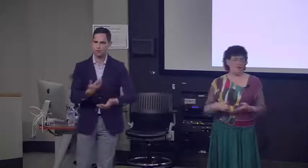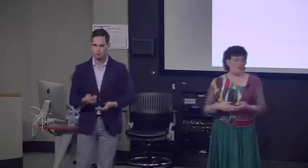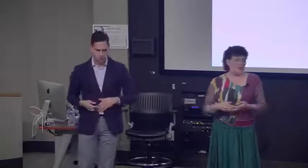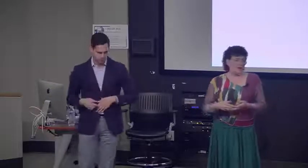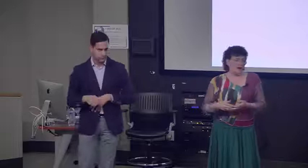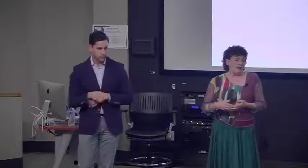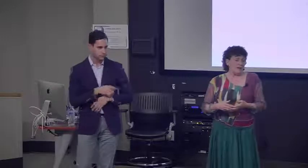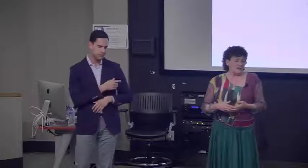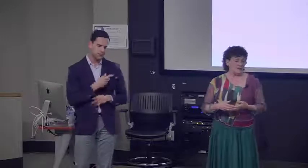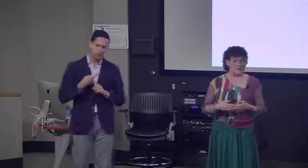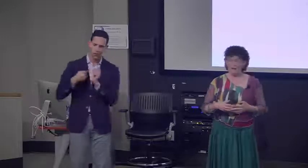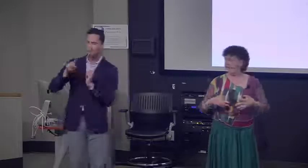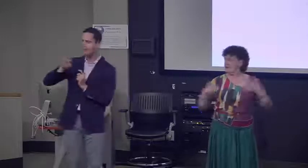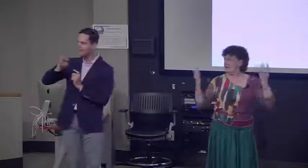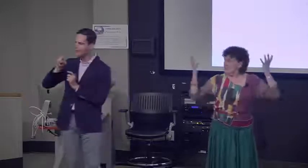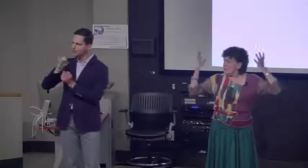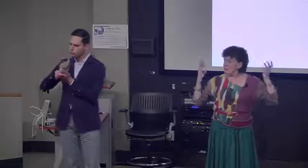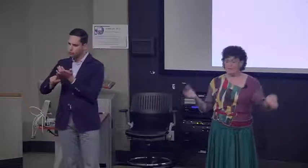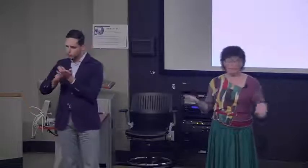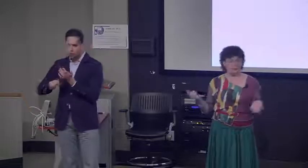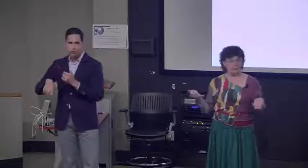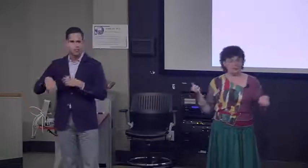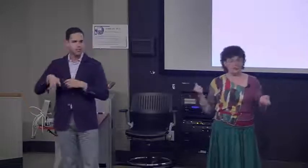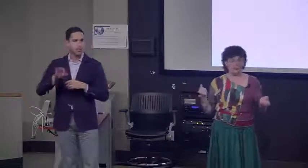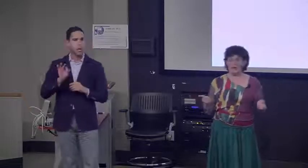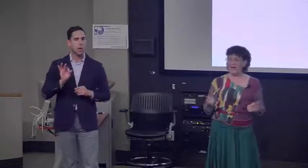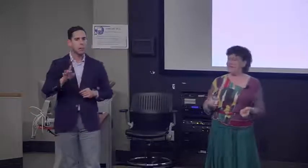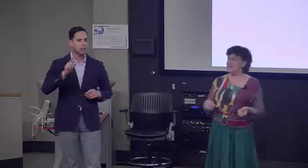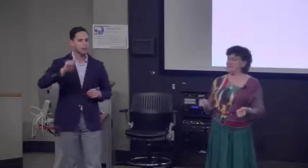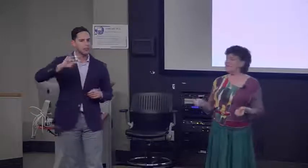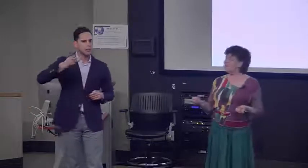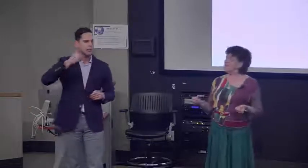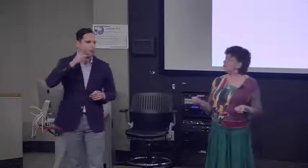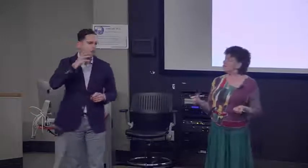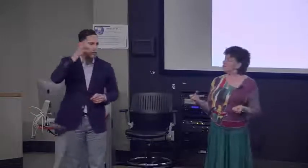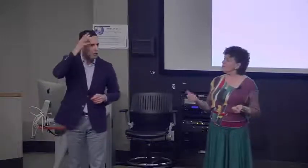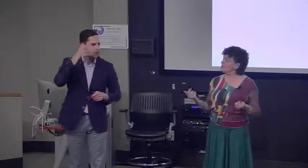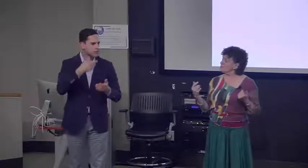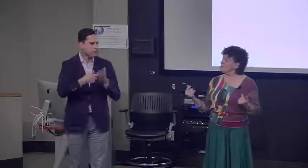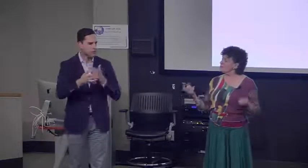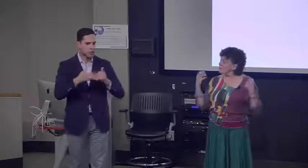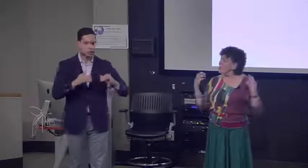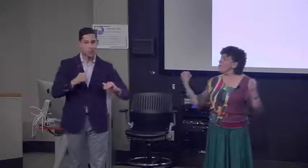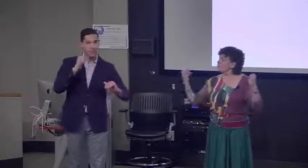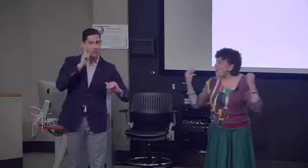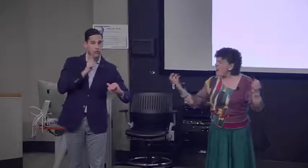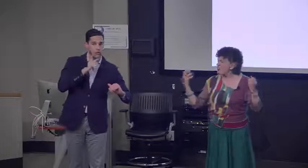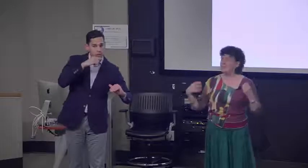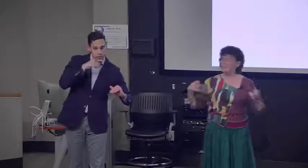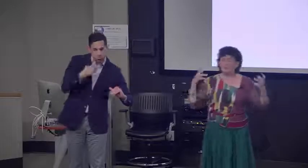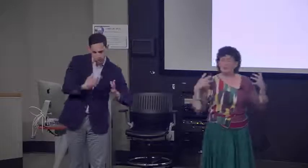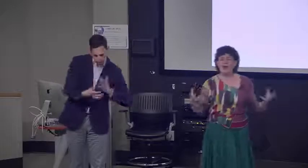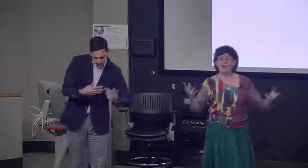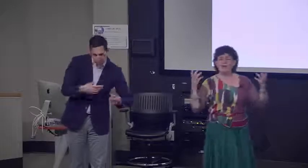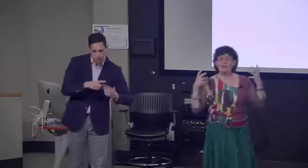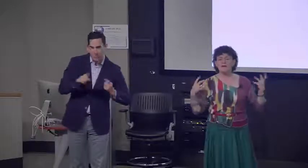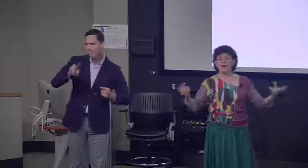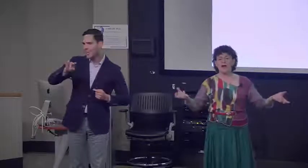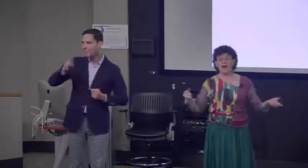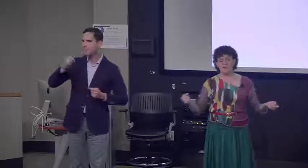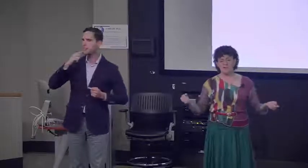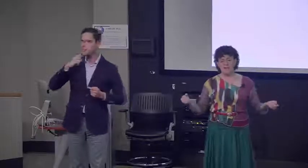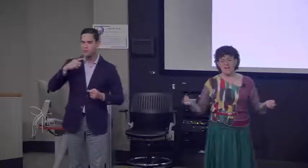for parents who have hearing or deaf children, it doesn't matter. He came up with this little slogan I love, strive